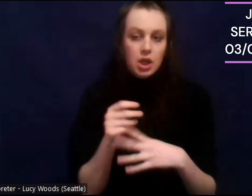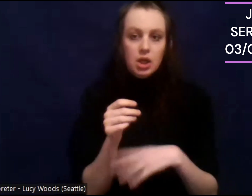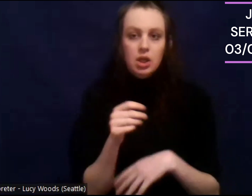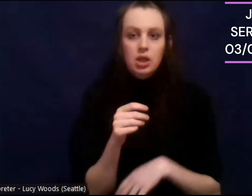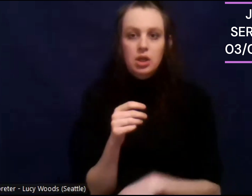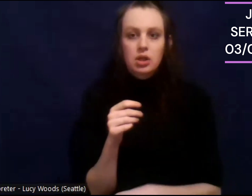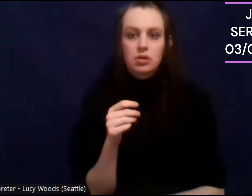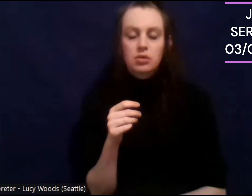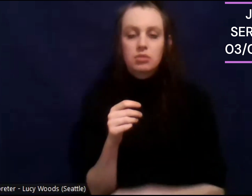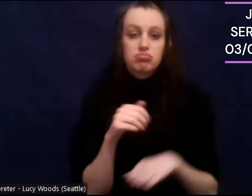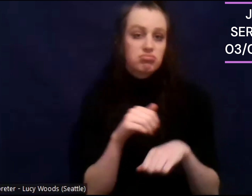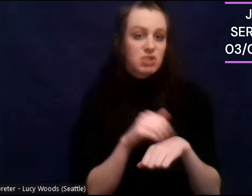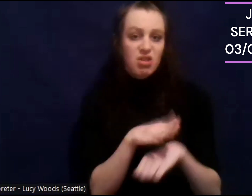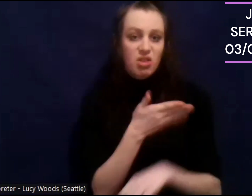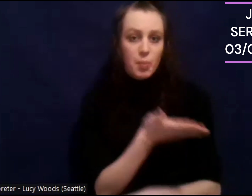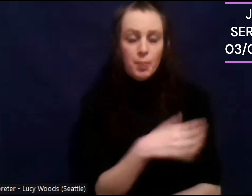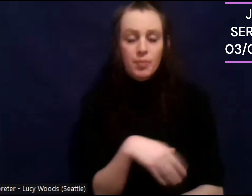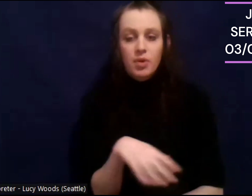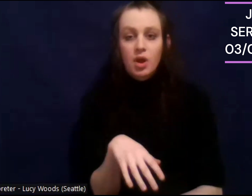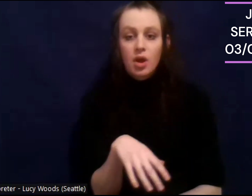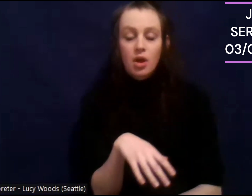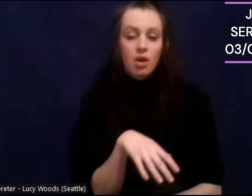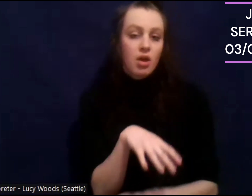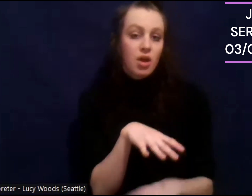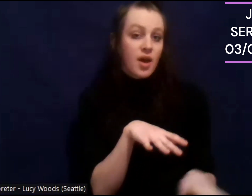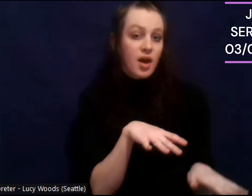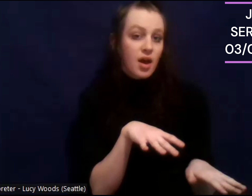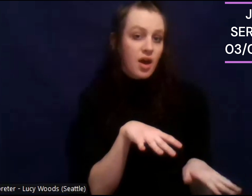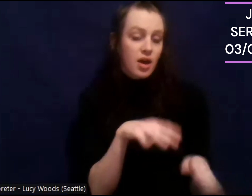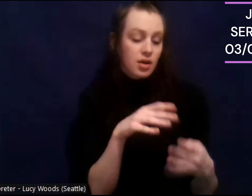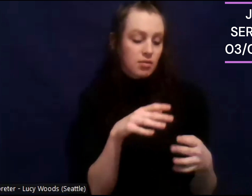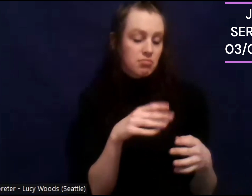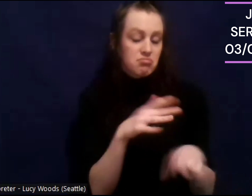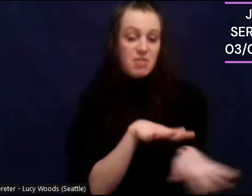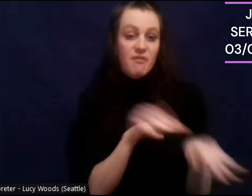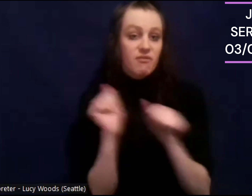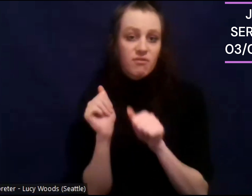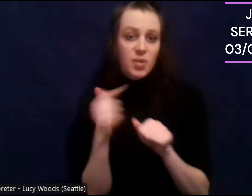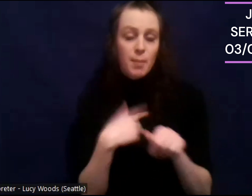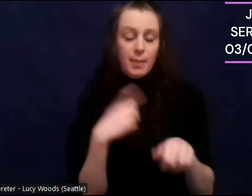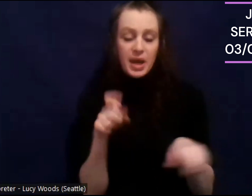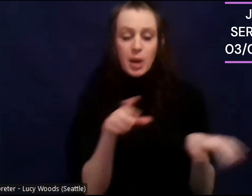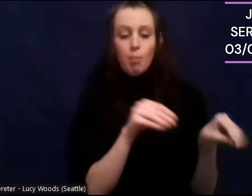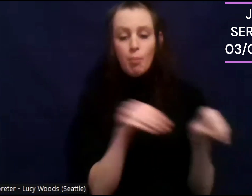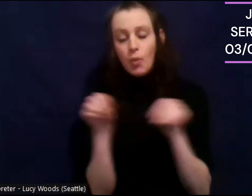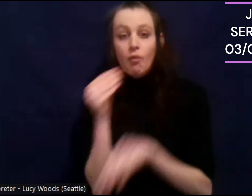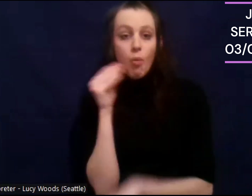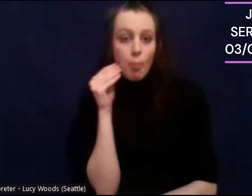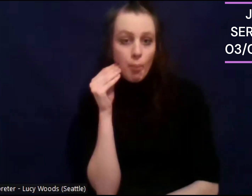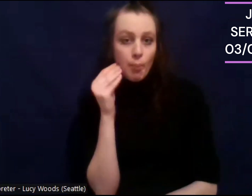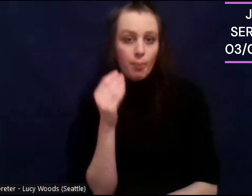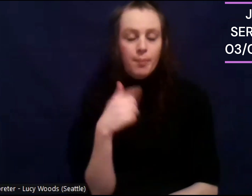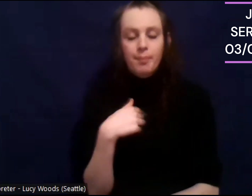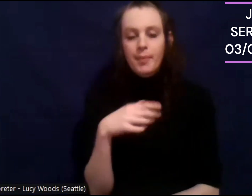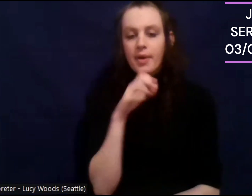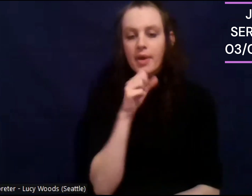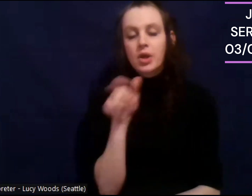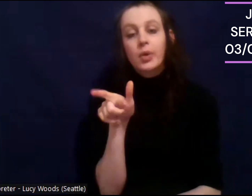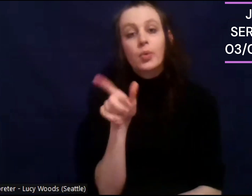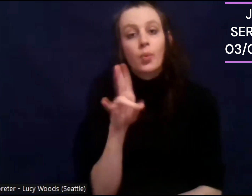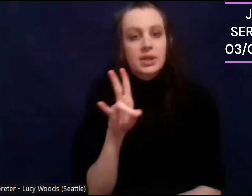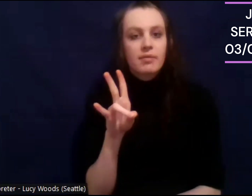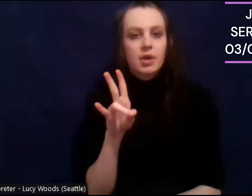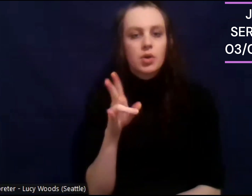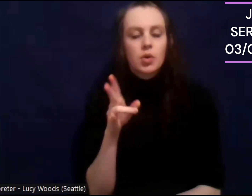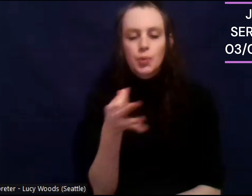I got sent there. And when I got out, I had to move back home. And by this point, I was 27 years old. Coming up on my 27th birthday,